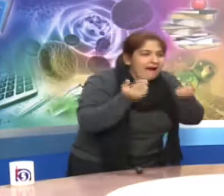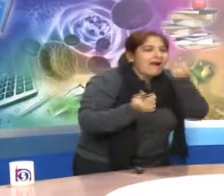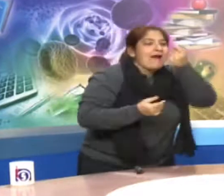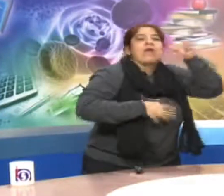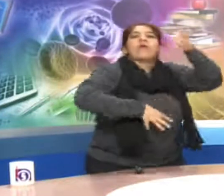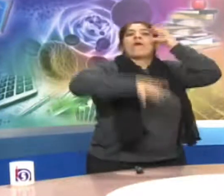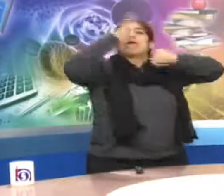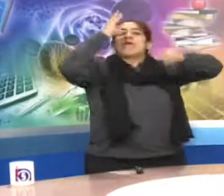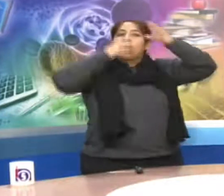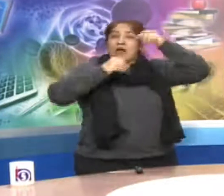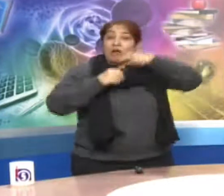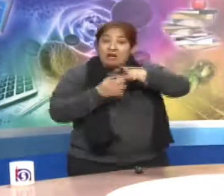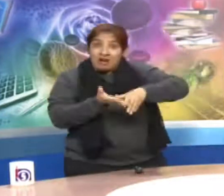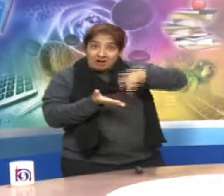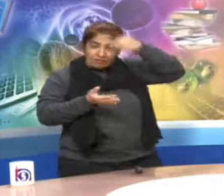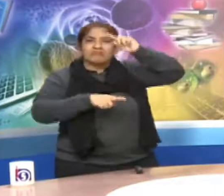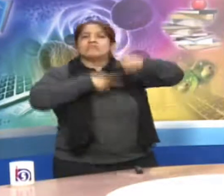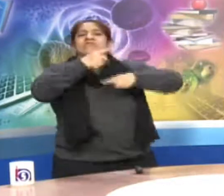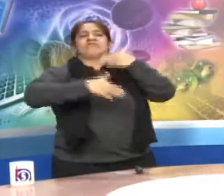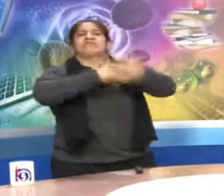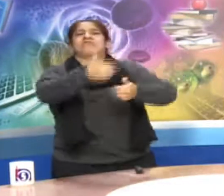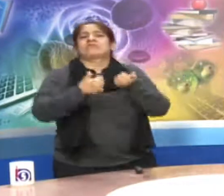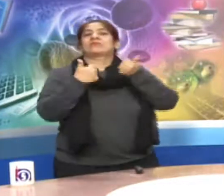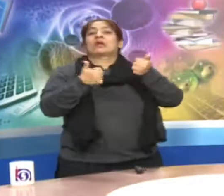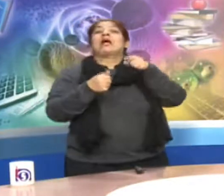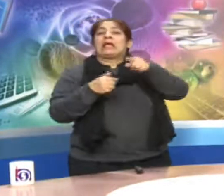forward. So this is counseling and guidance.